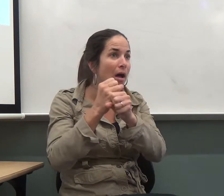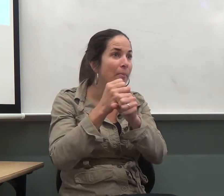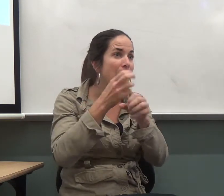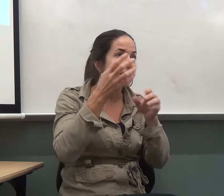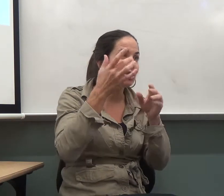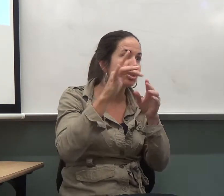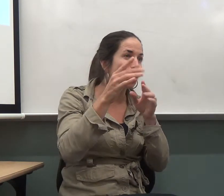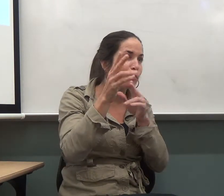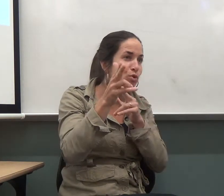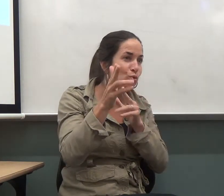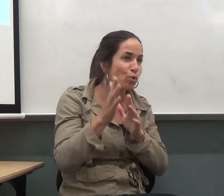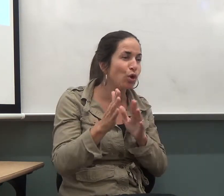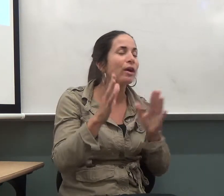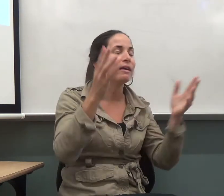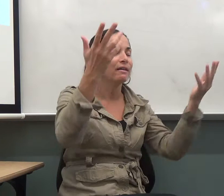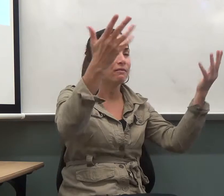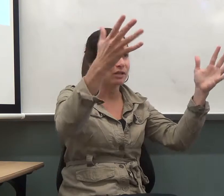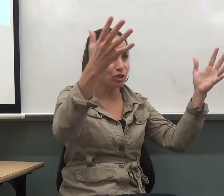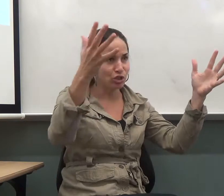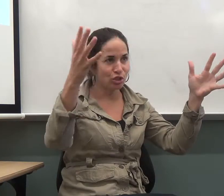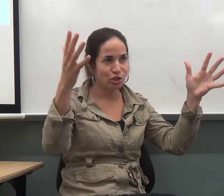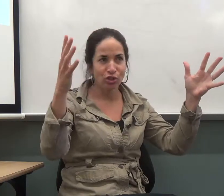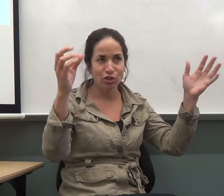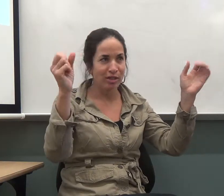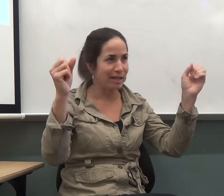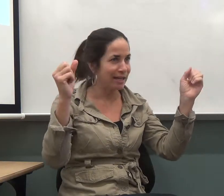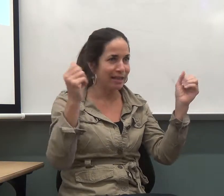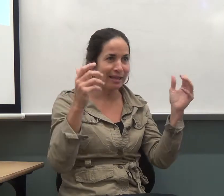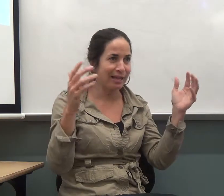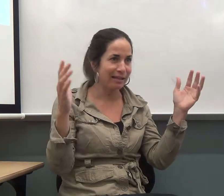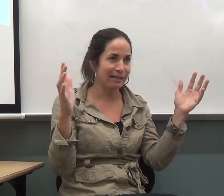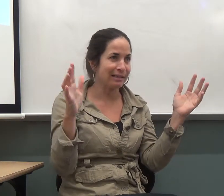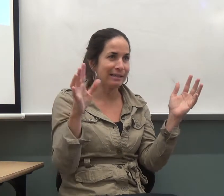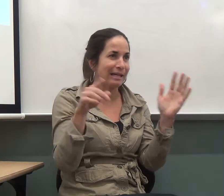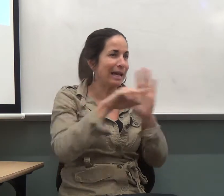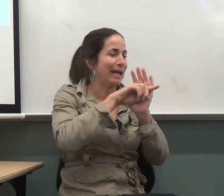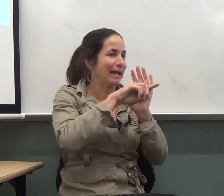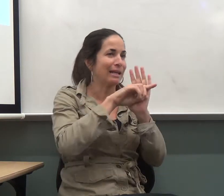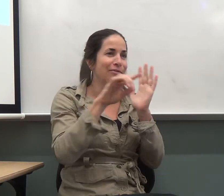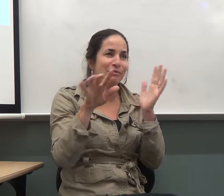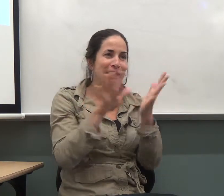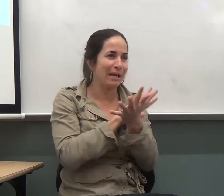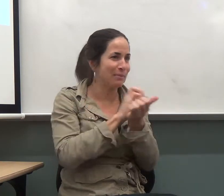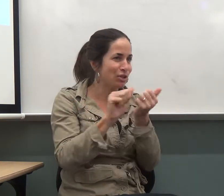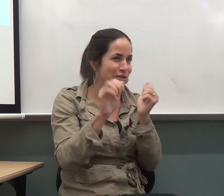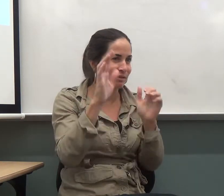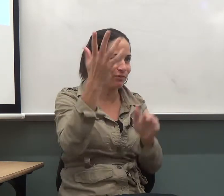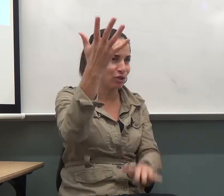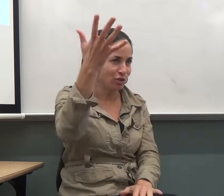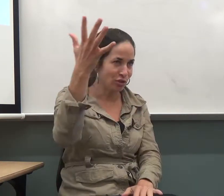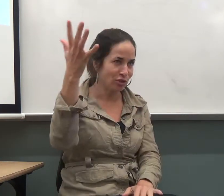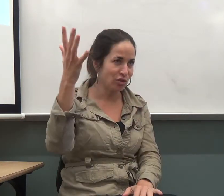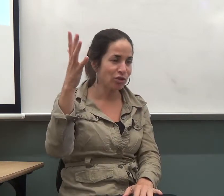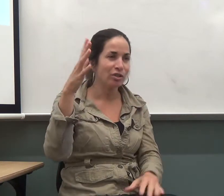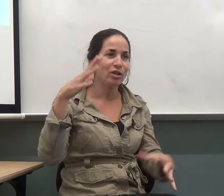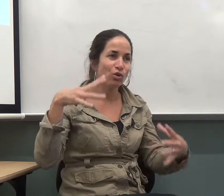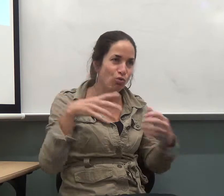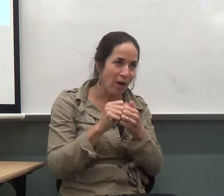Let's stop talking about anything that could be damaging to the overall well-being of our student population, okay? No crashings,